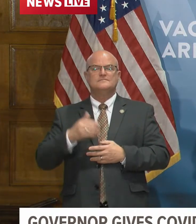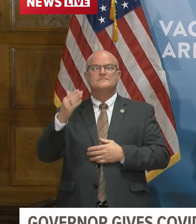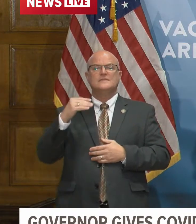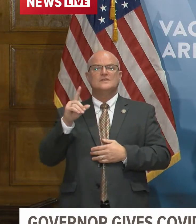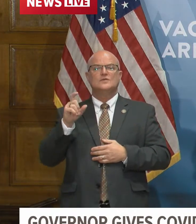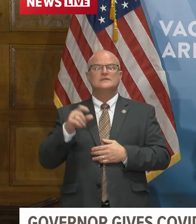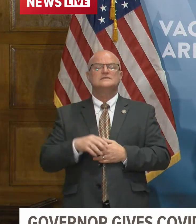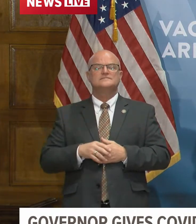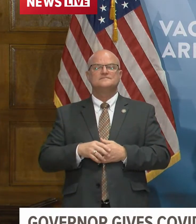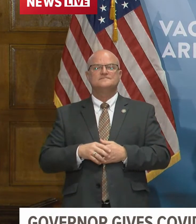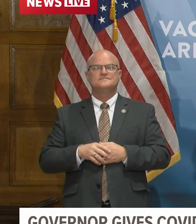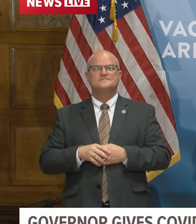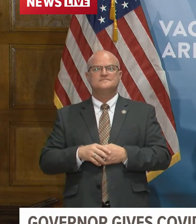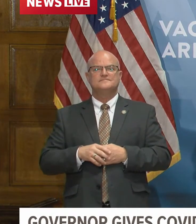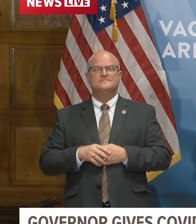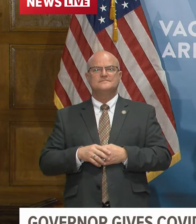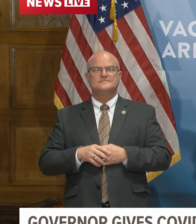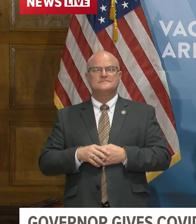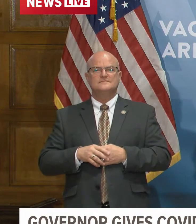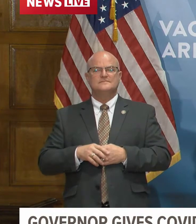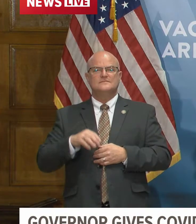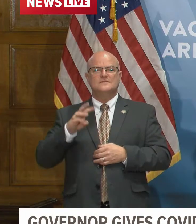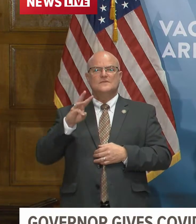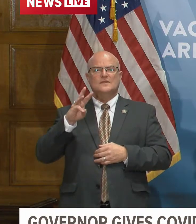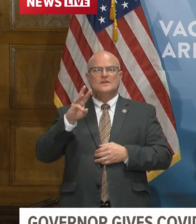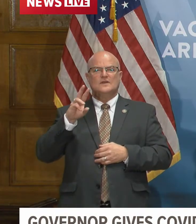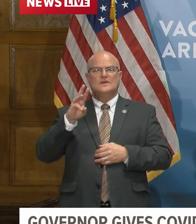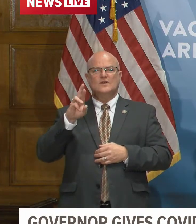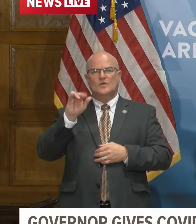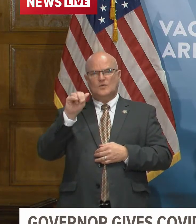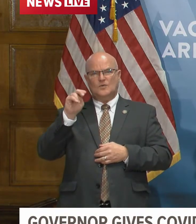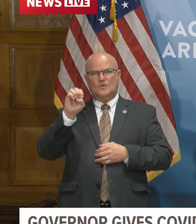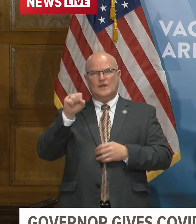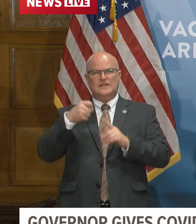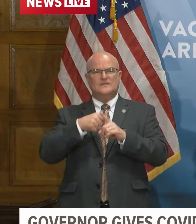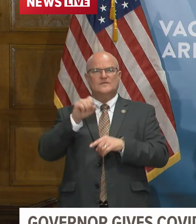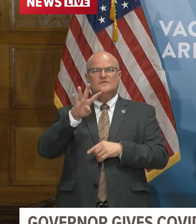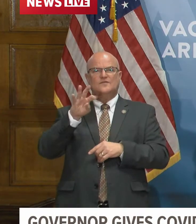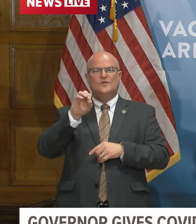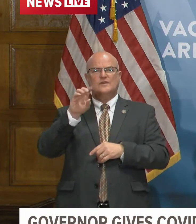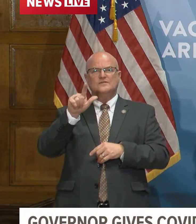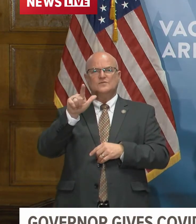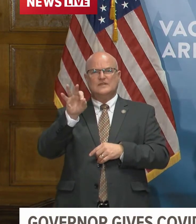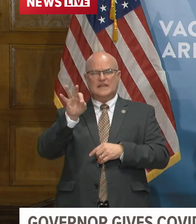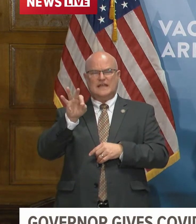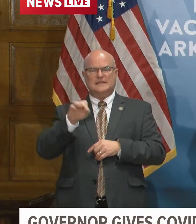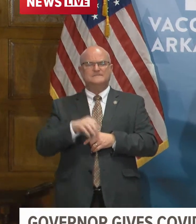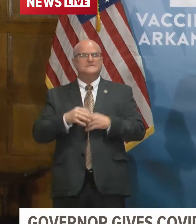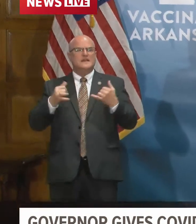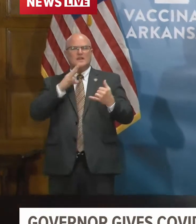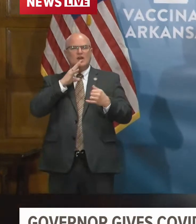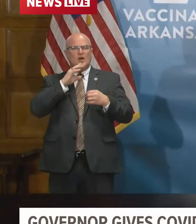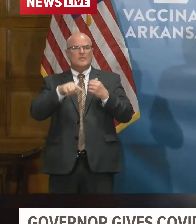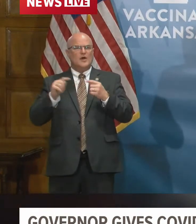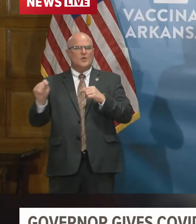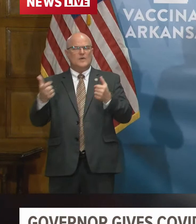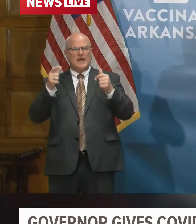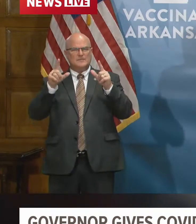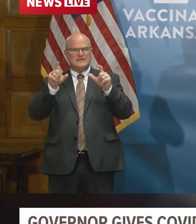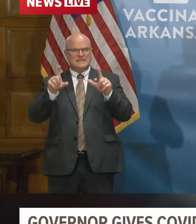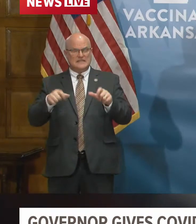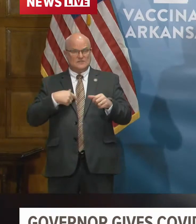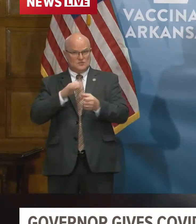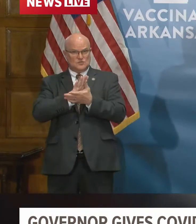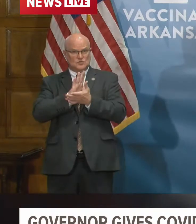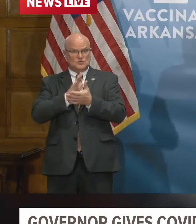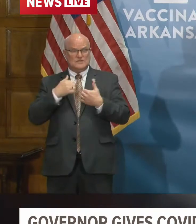Next question. Governor, it's Brett Raines with 4029 News. A few quick questions. When we're talking about rapid tests, do our school districts have ample